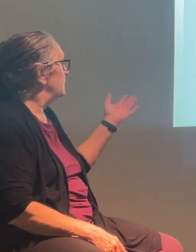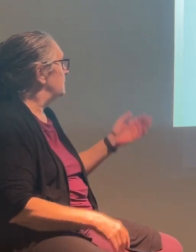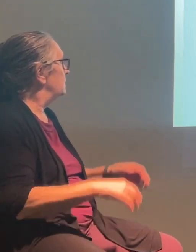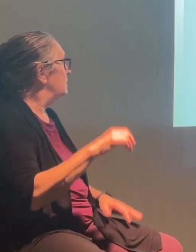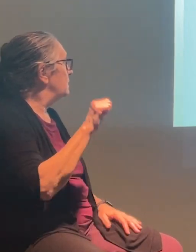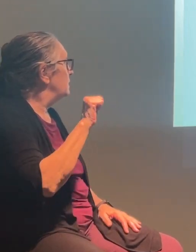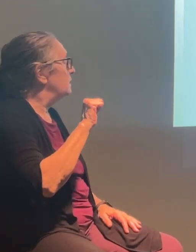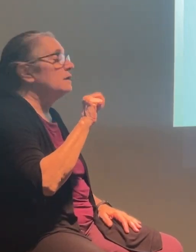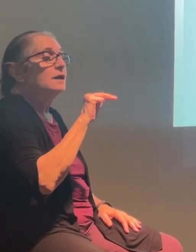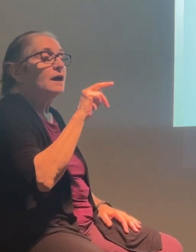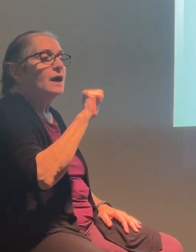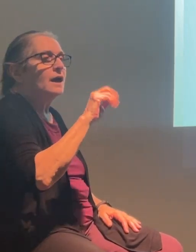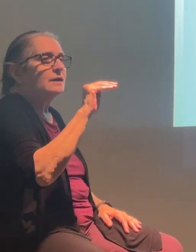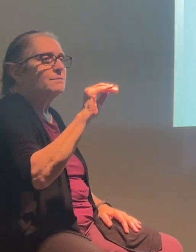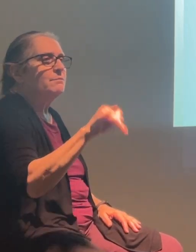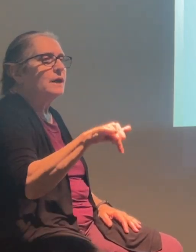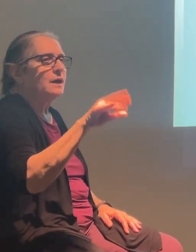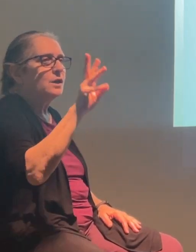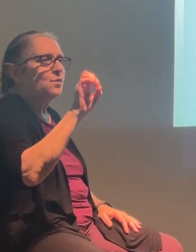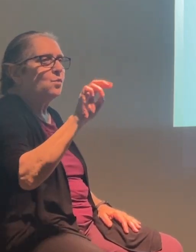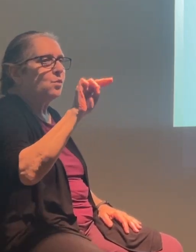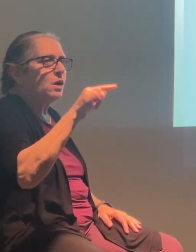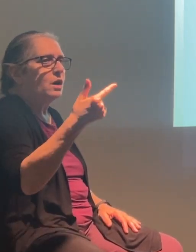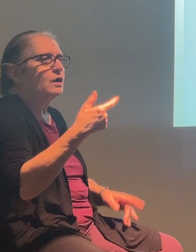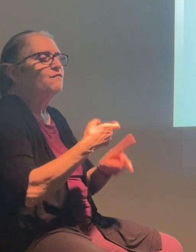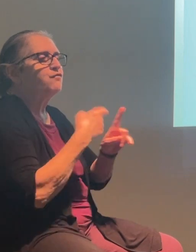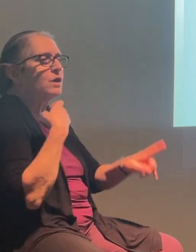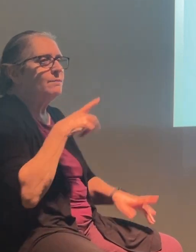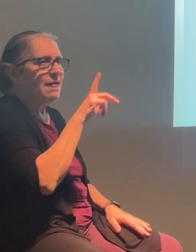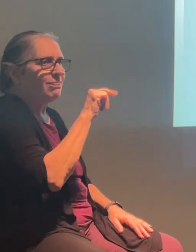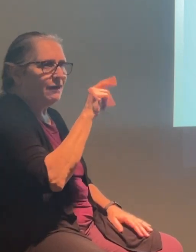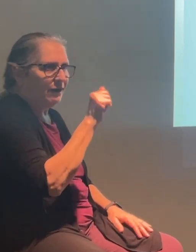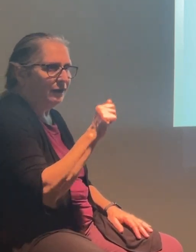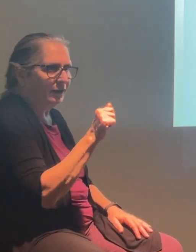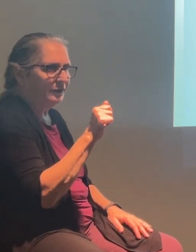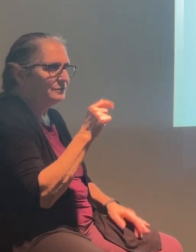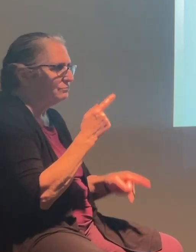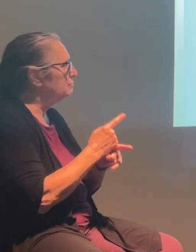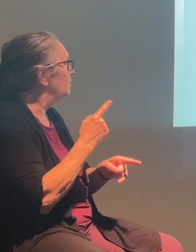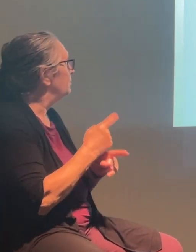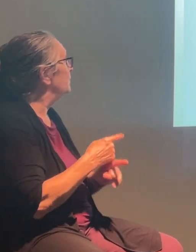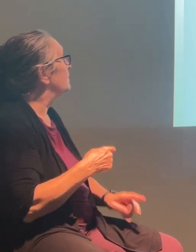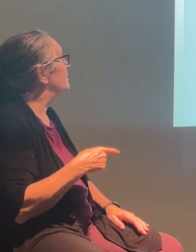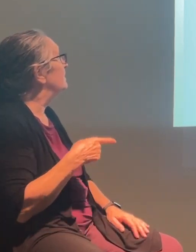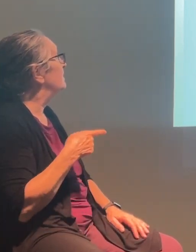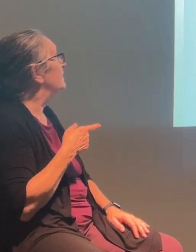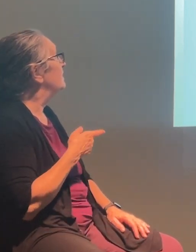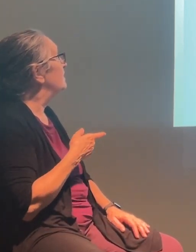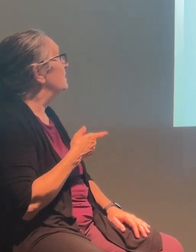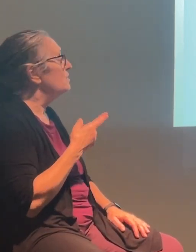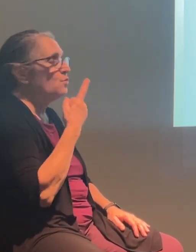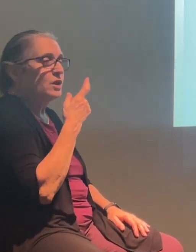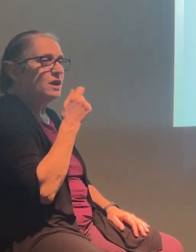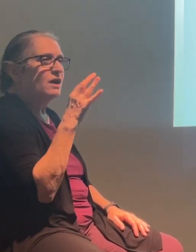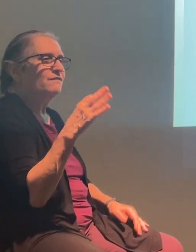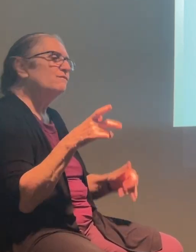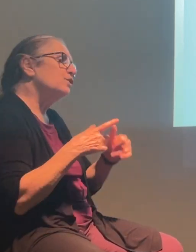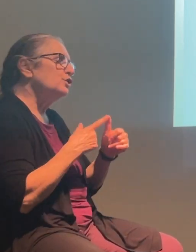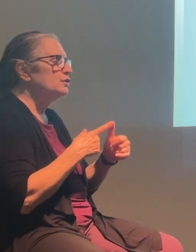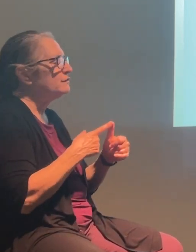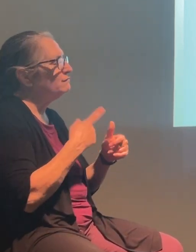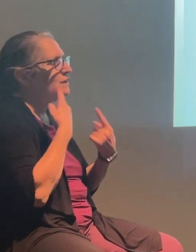Actress Anna May Wong, who is actually from Los Angeles proper. One of the first famous Chinese,